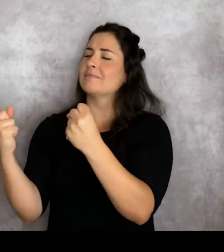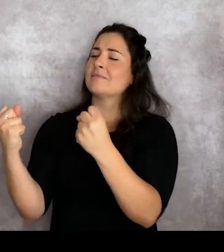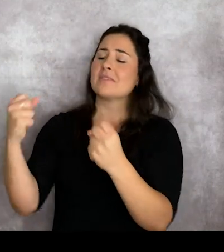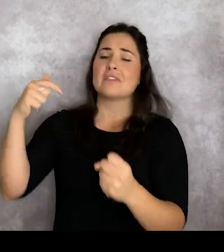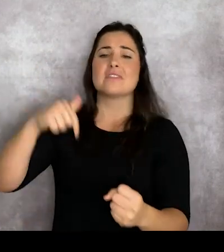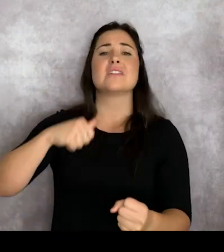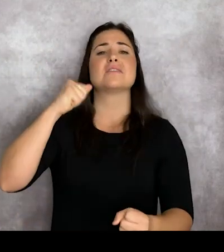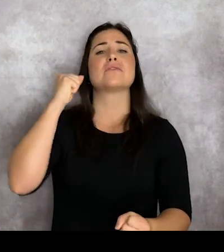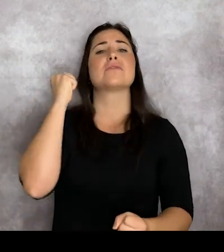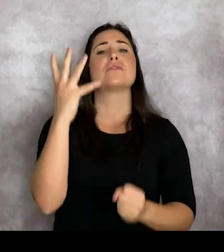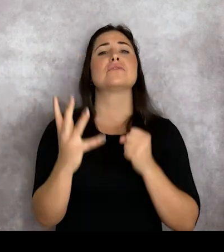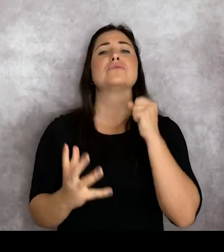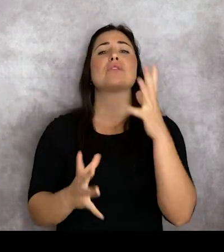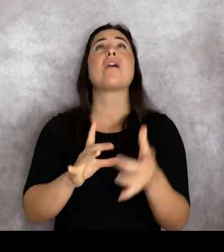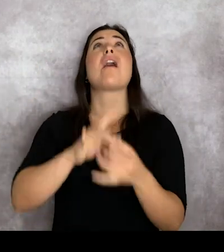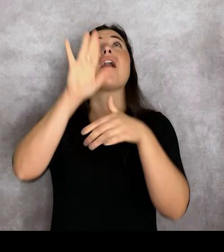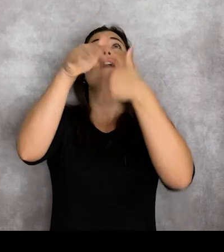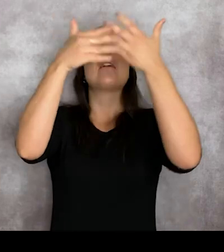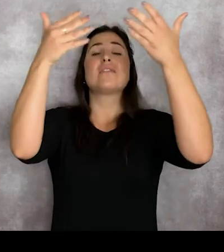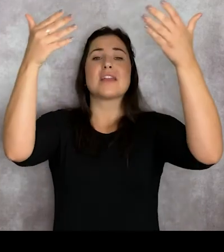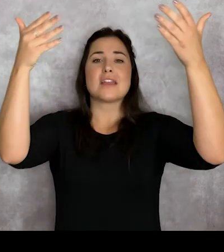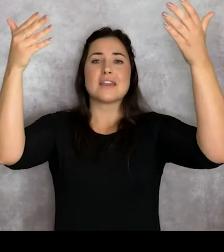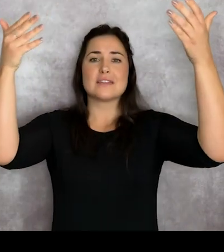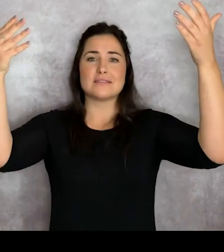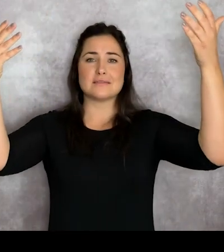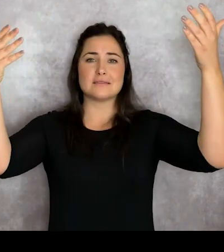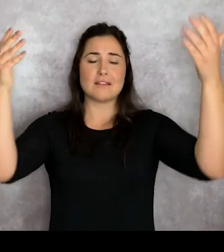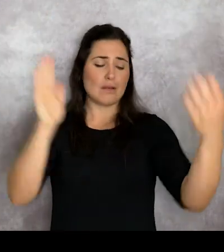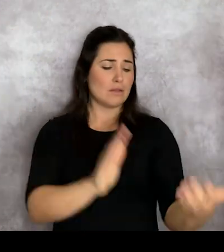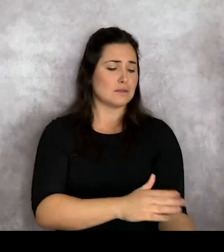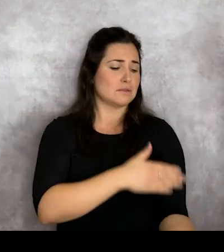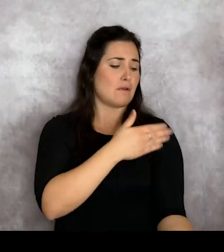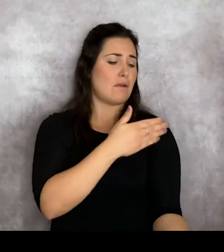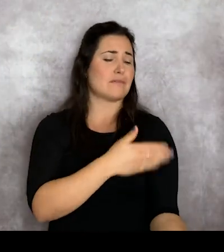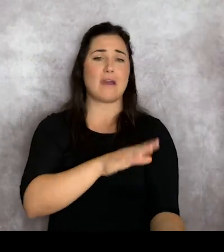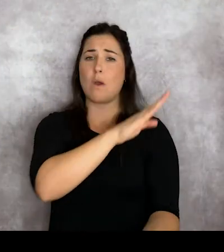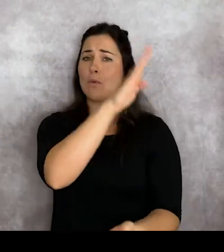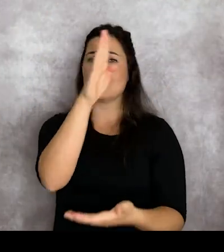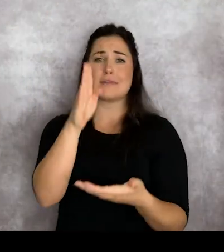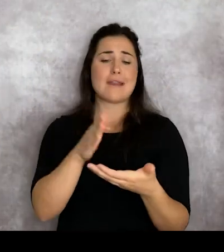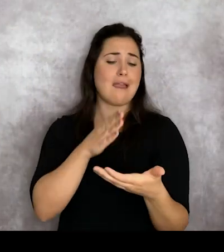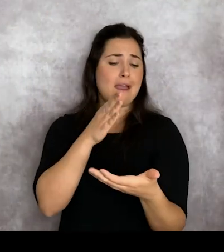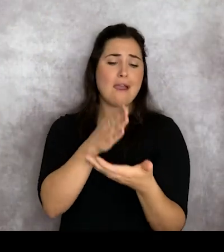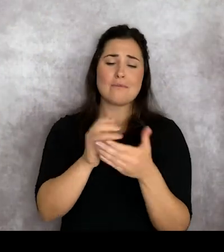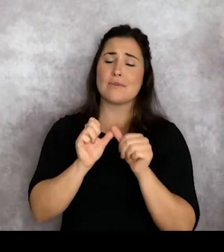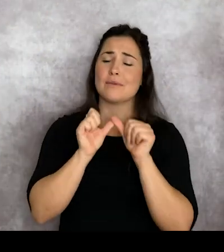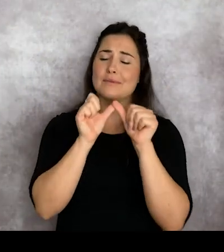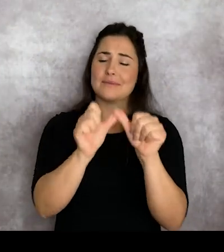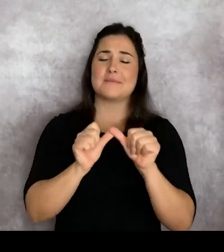this is the song of heaven, song that will